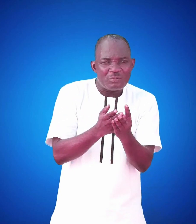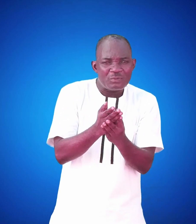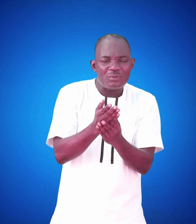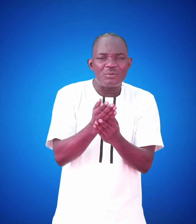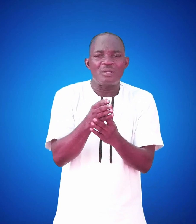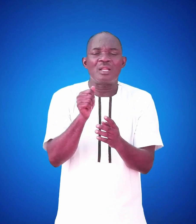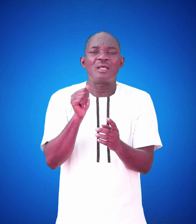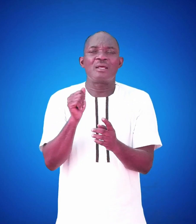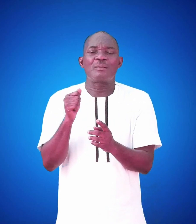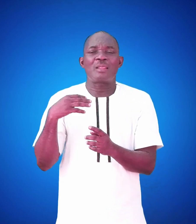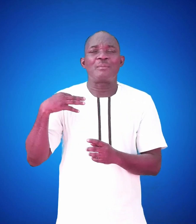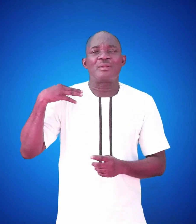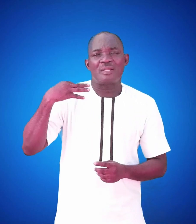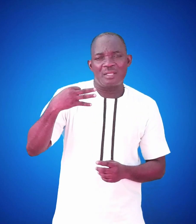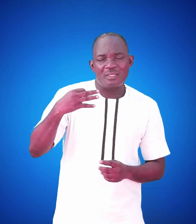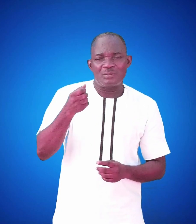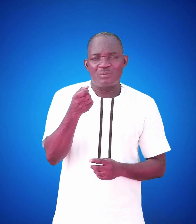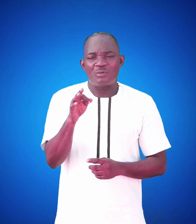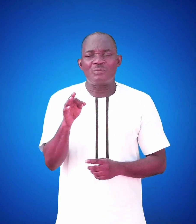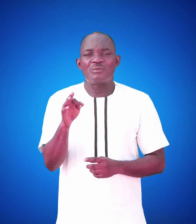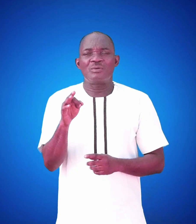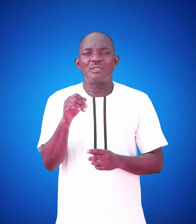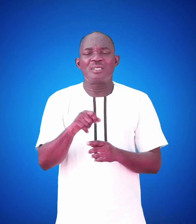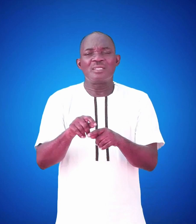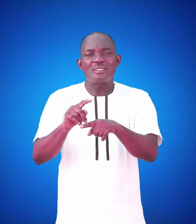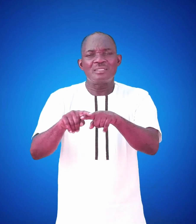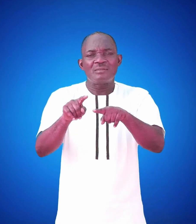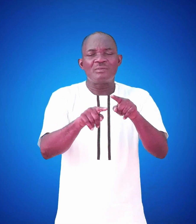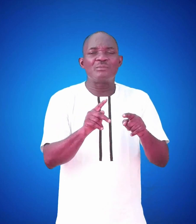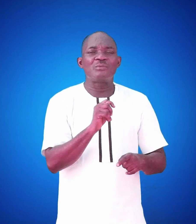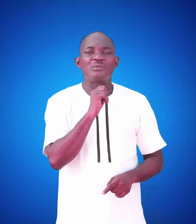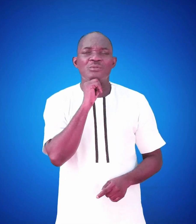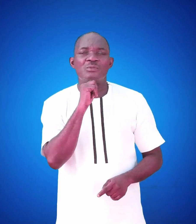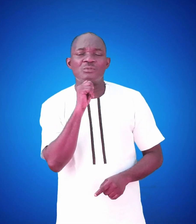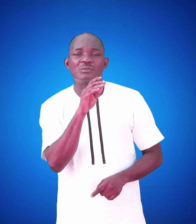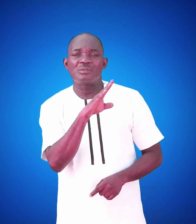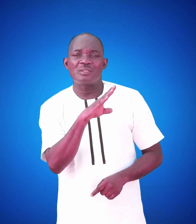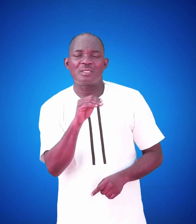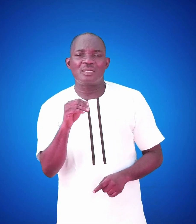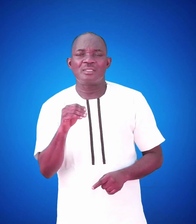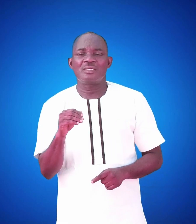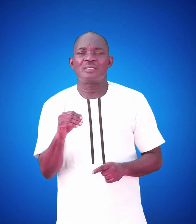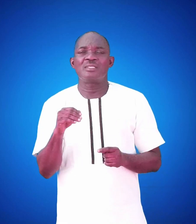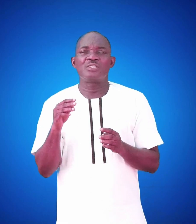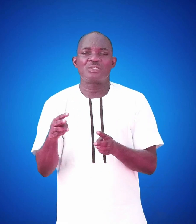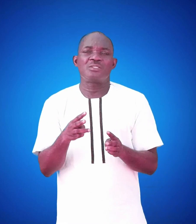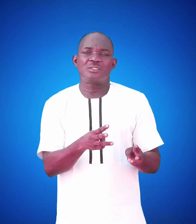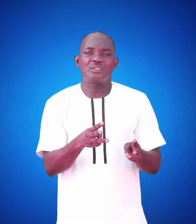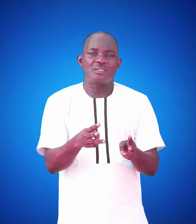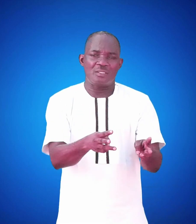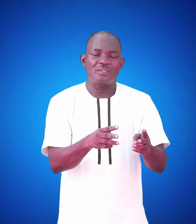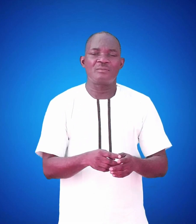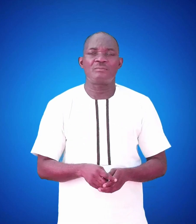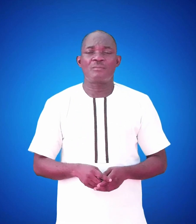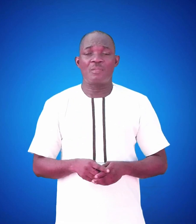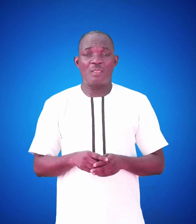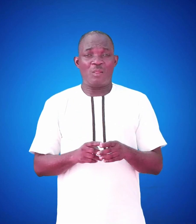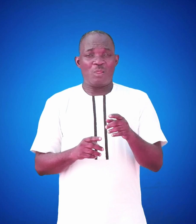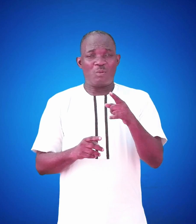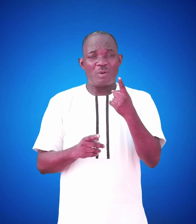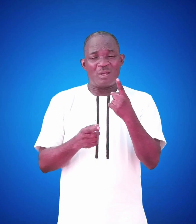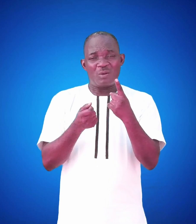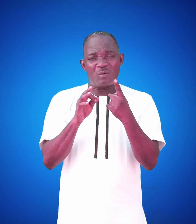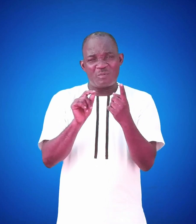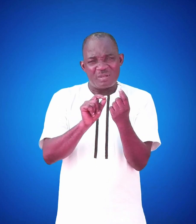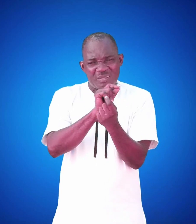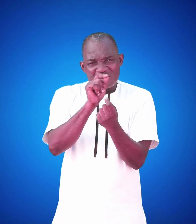the application of various tools and channels. One of